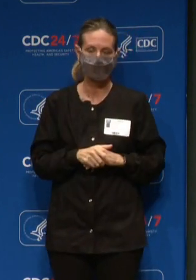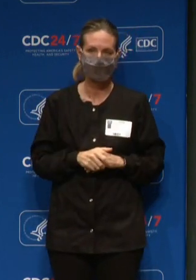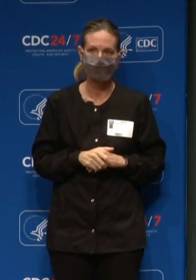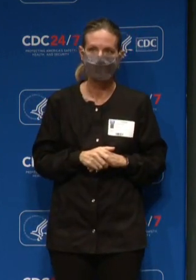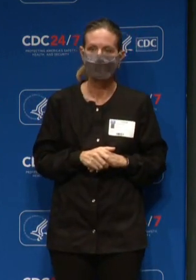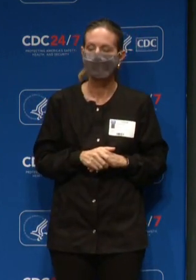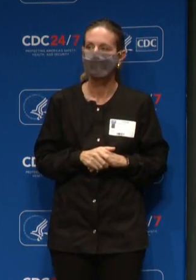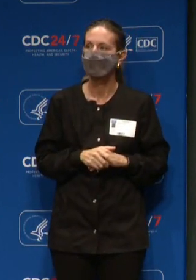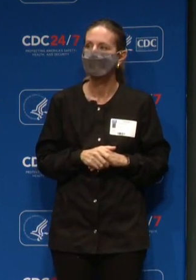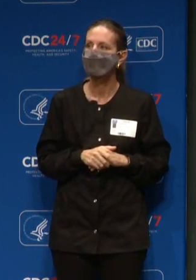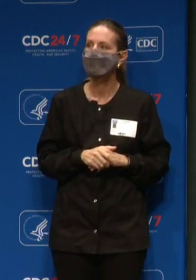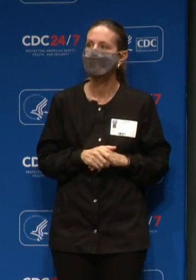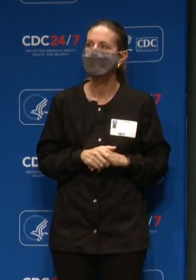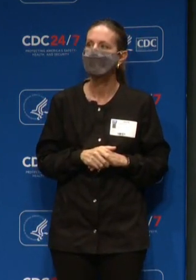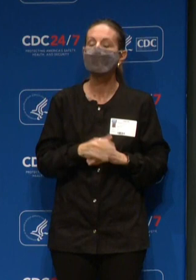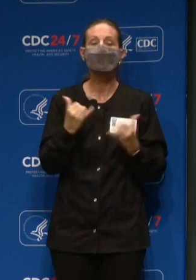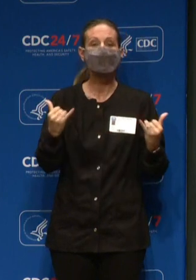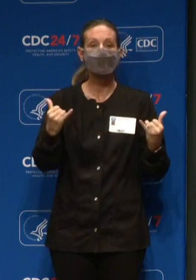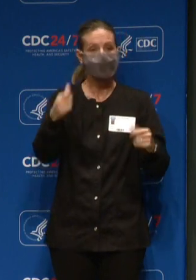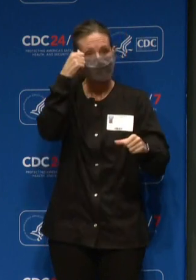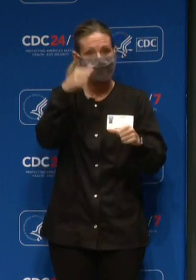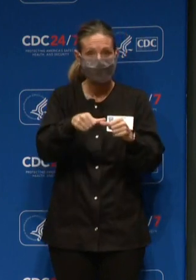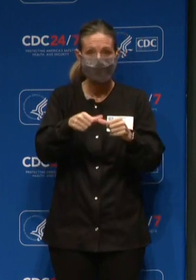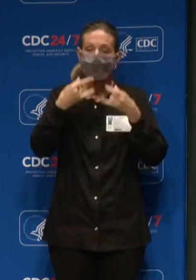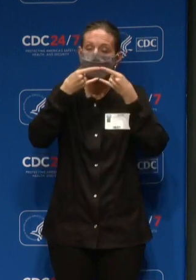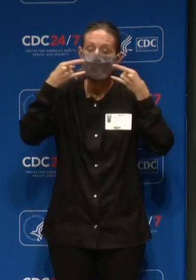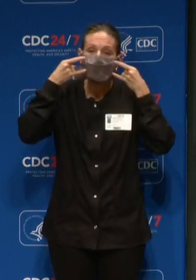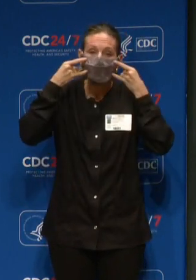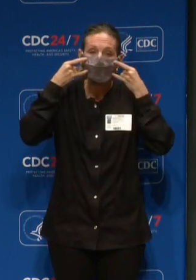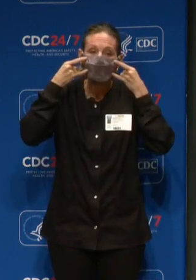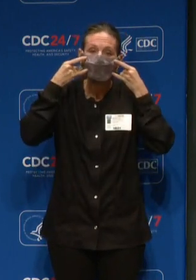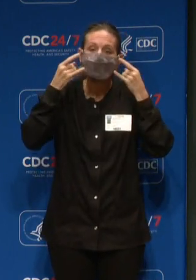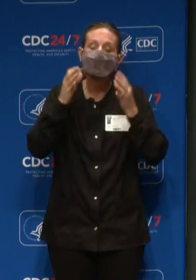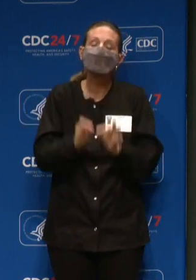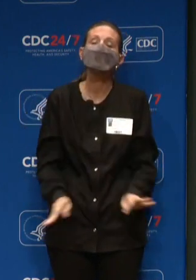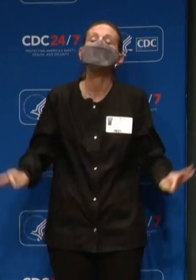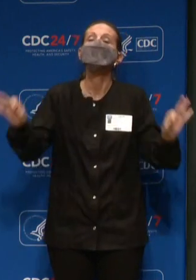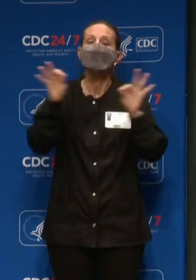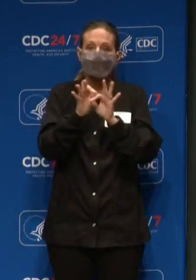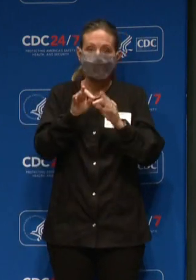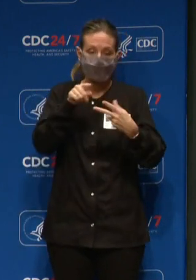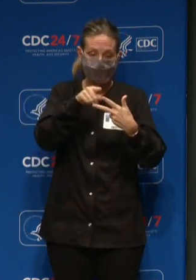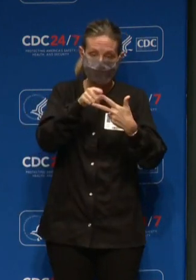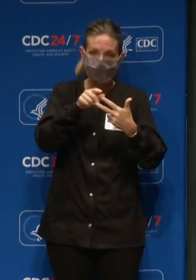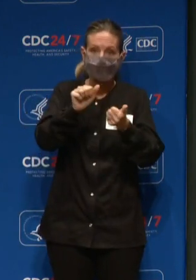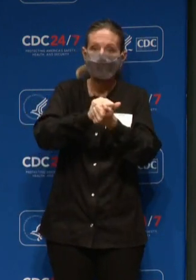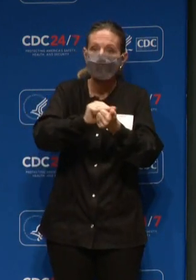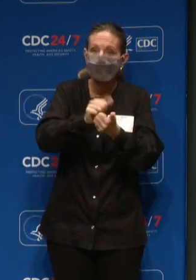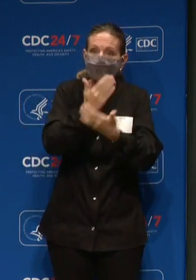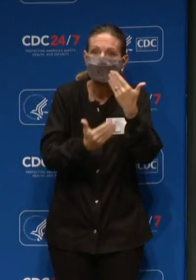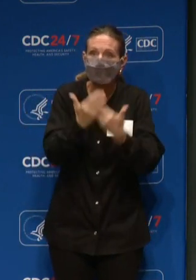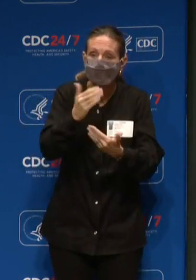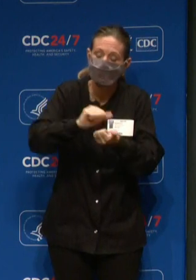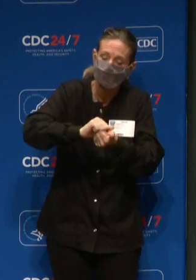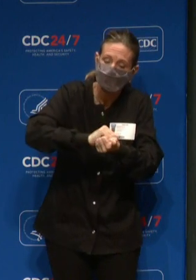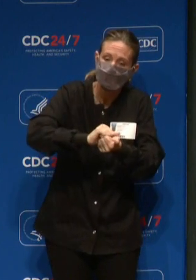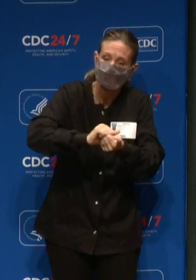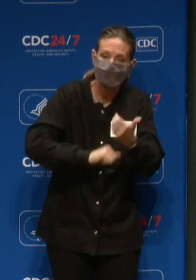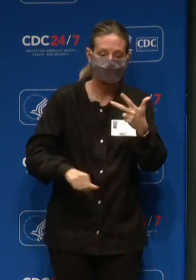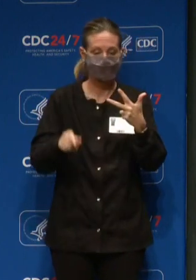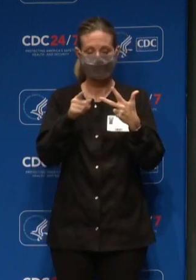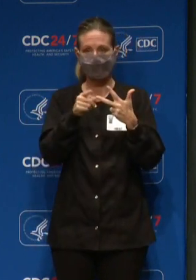of our tools: hand washing, masks, social distancing, and hopefully quite soon,